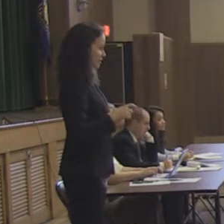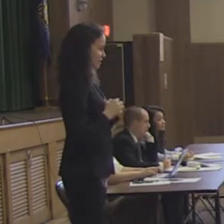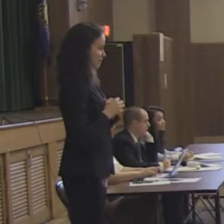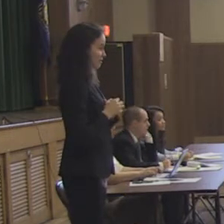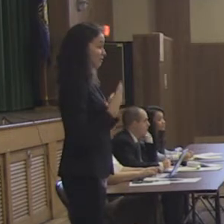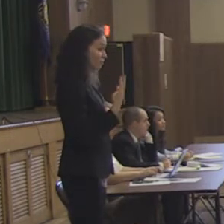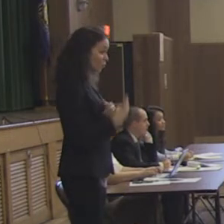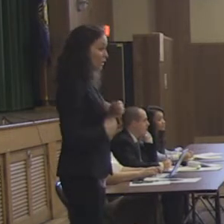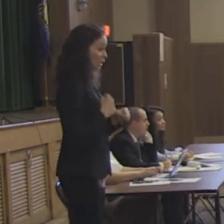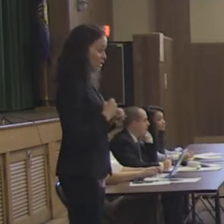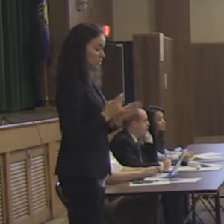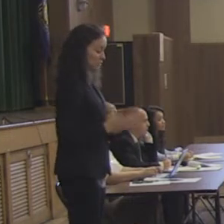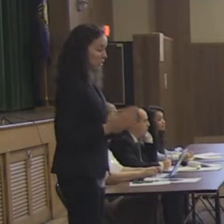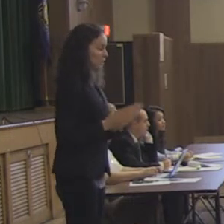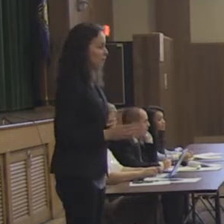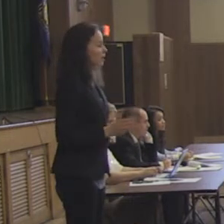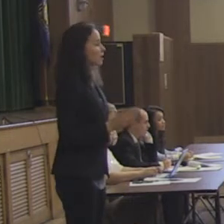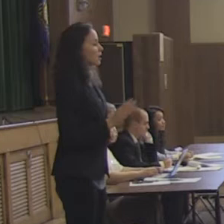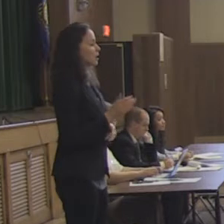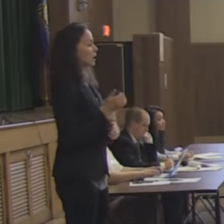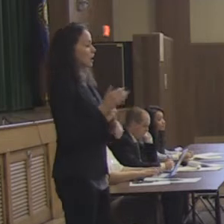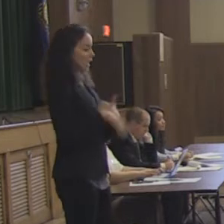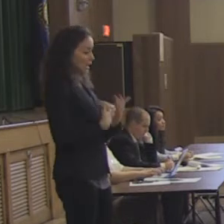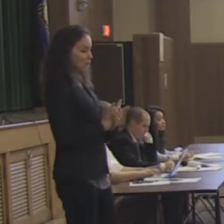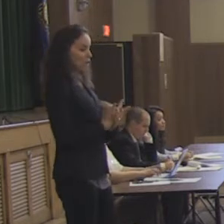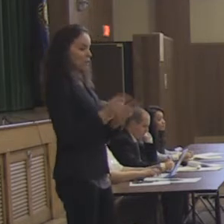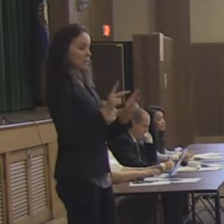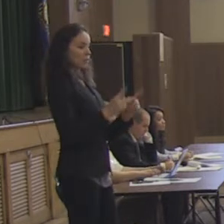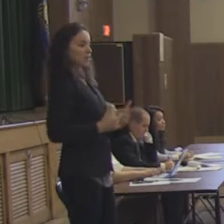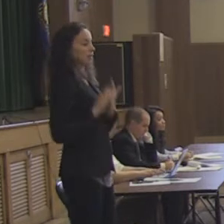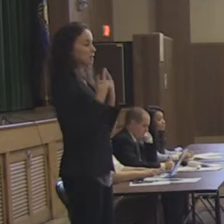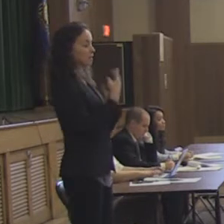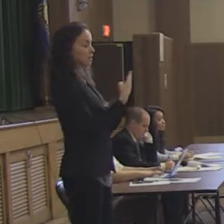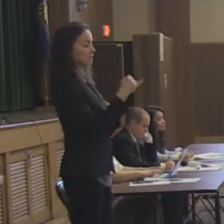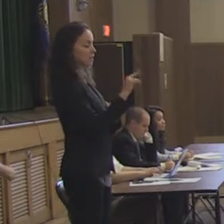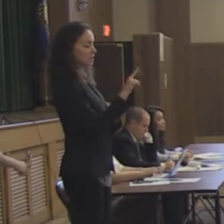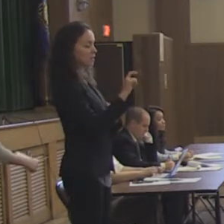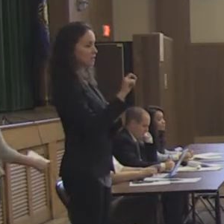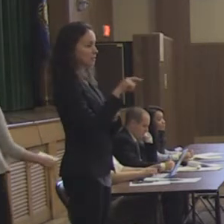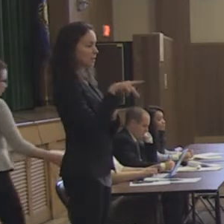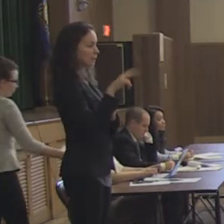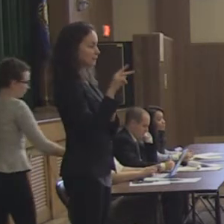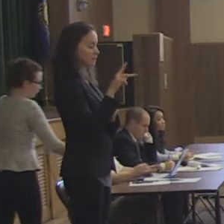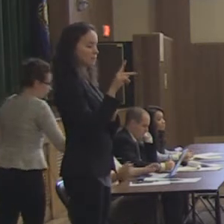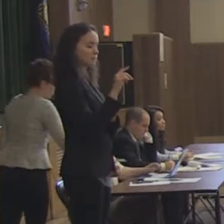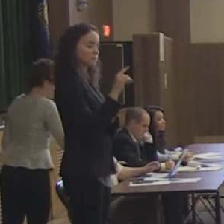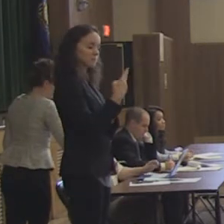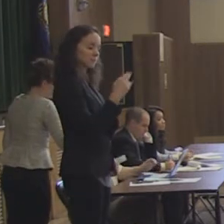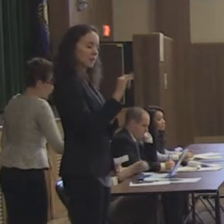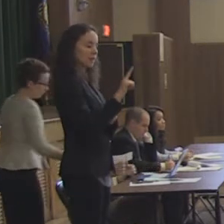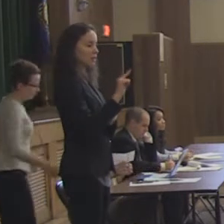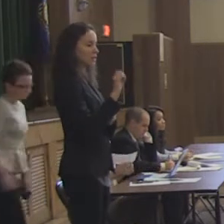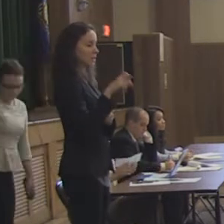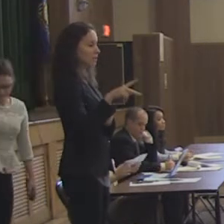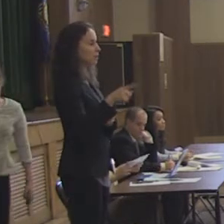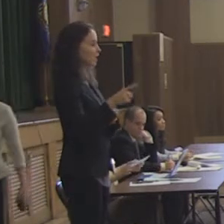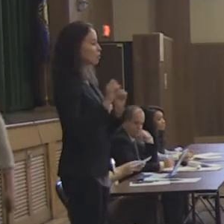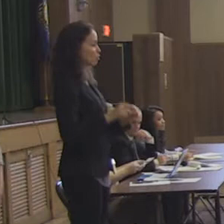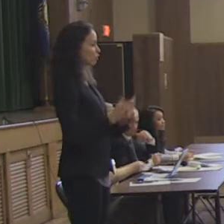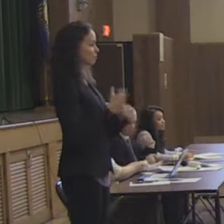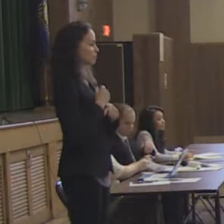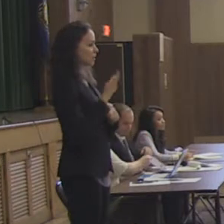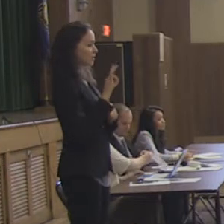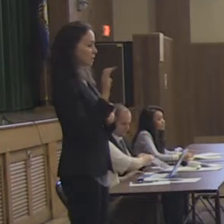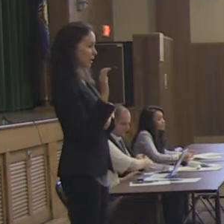All of the individuals who lived in the Hilltop long-term care units were eligible for family care, which, as you know,